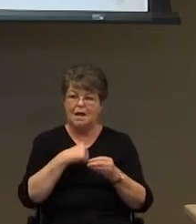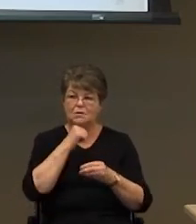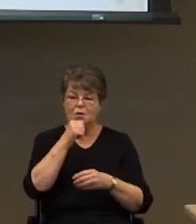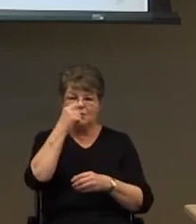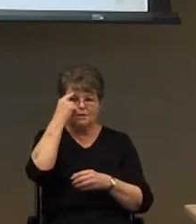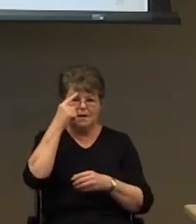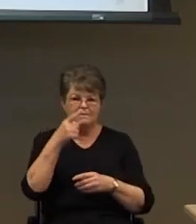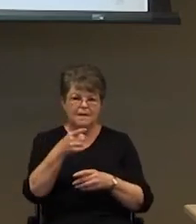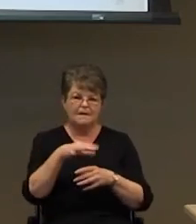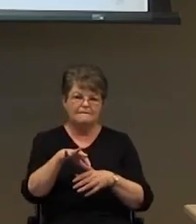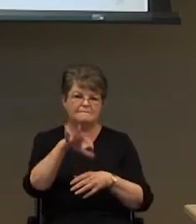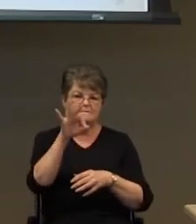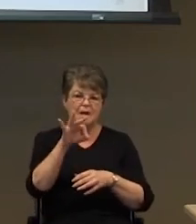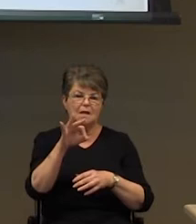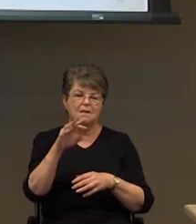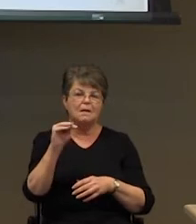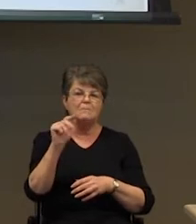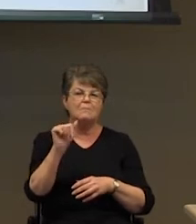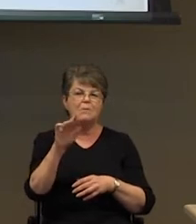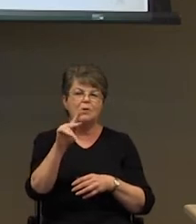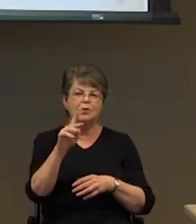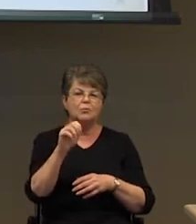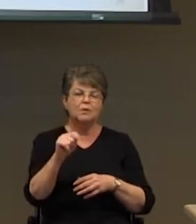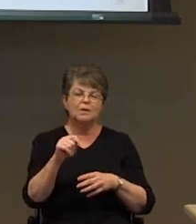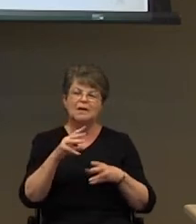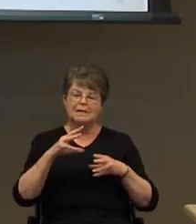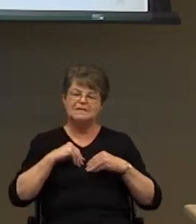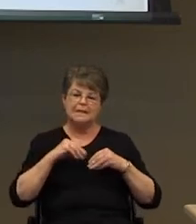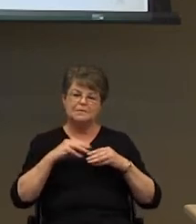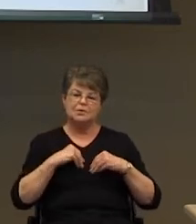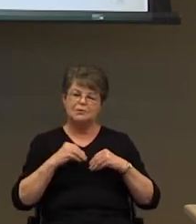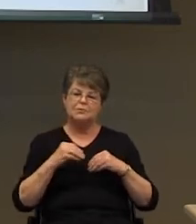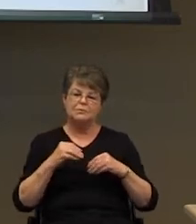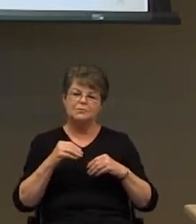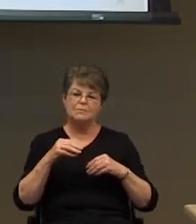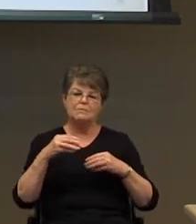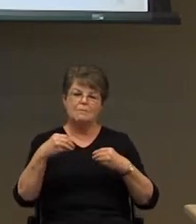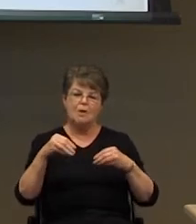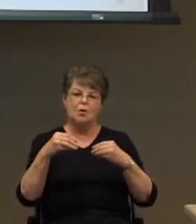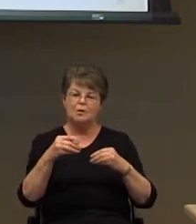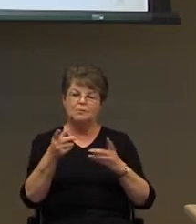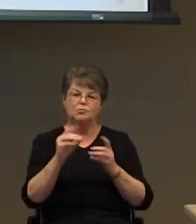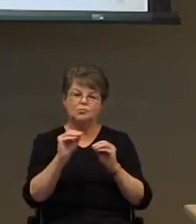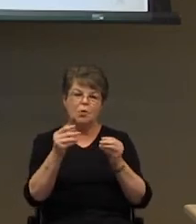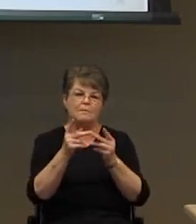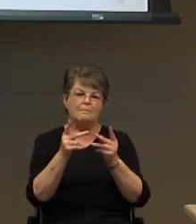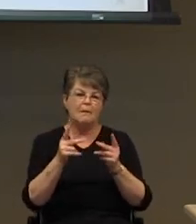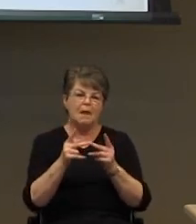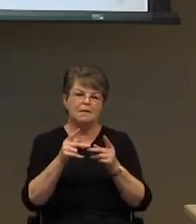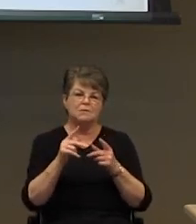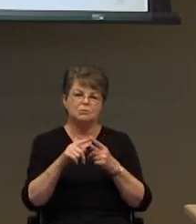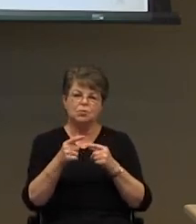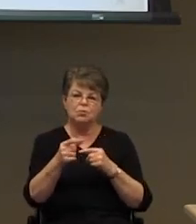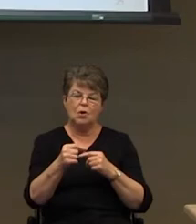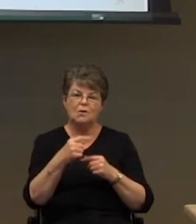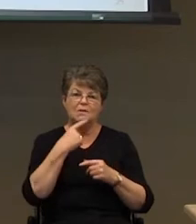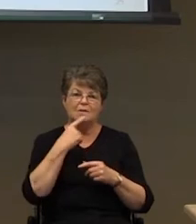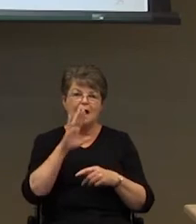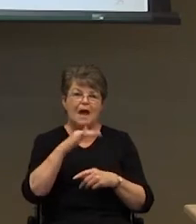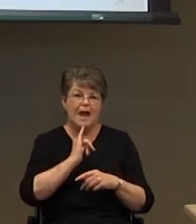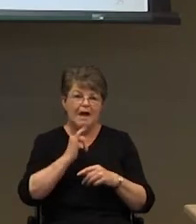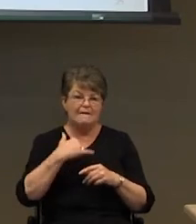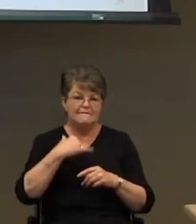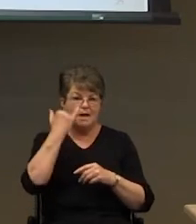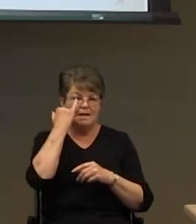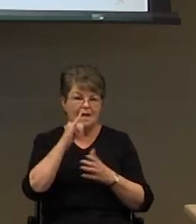they find a market here, a receptive market to that. There's no place for them to go and say, I've got an idea that